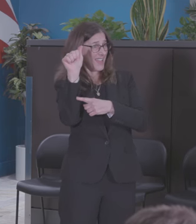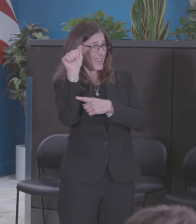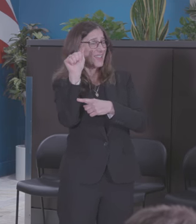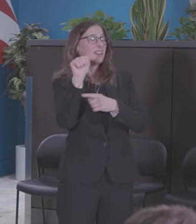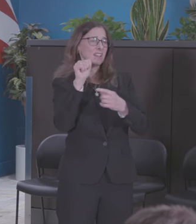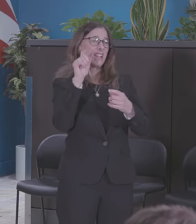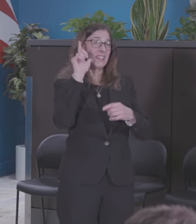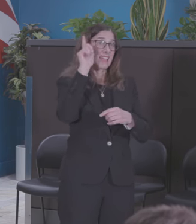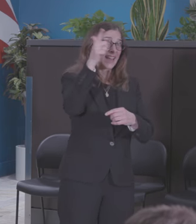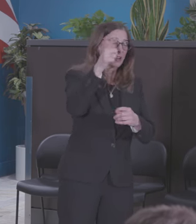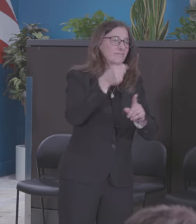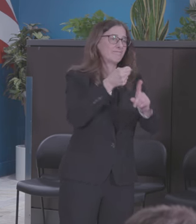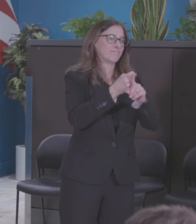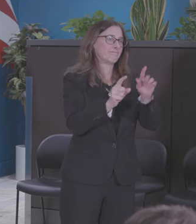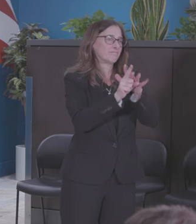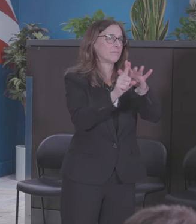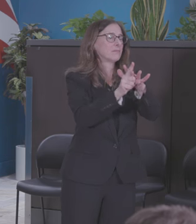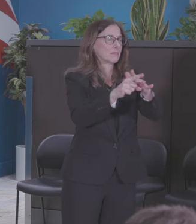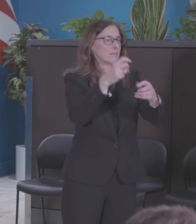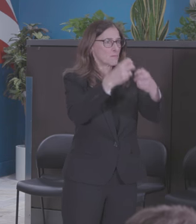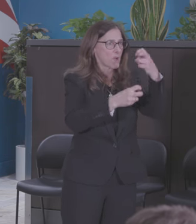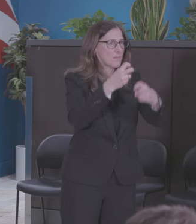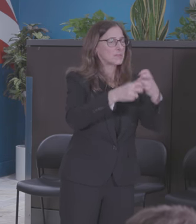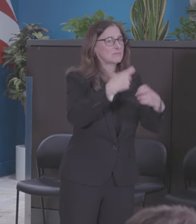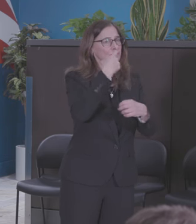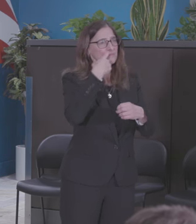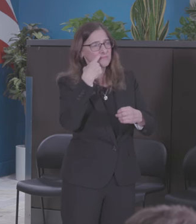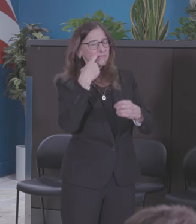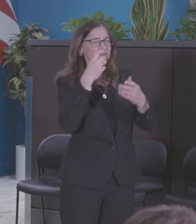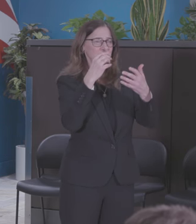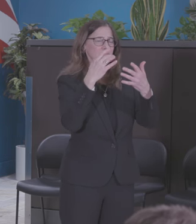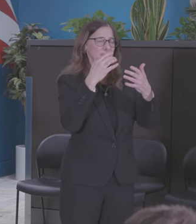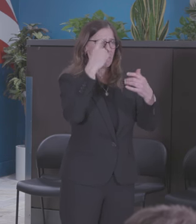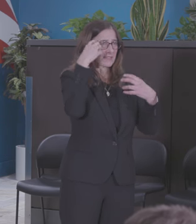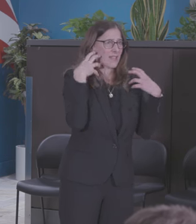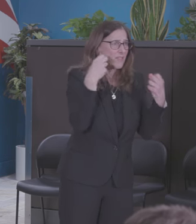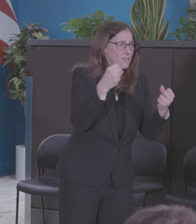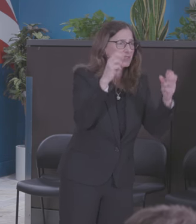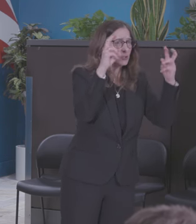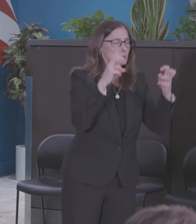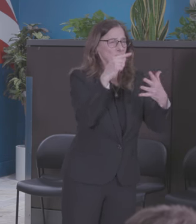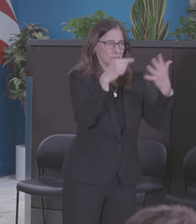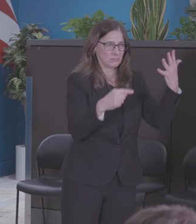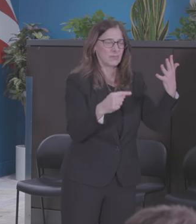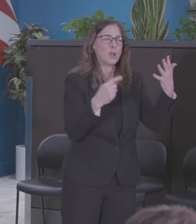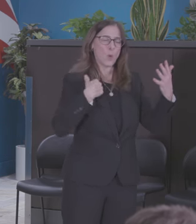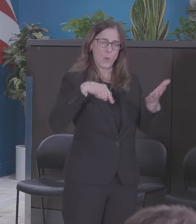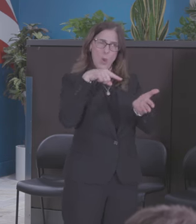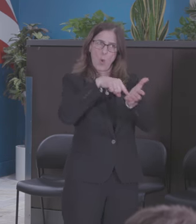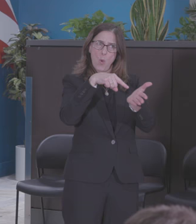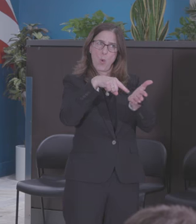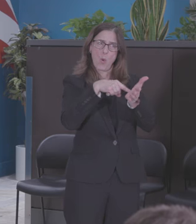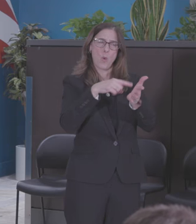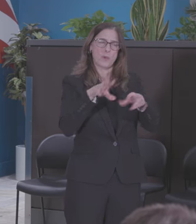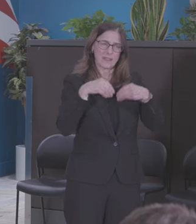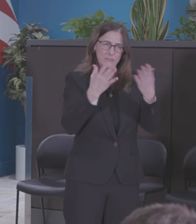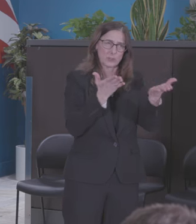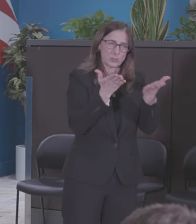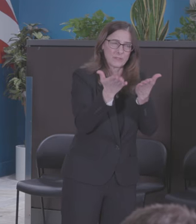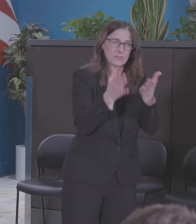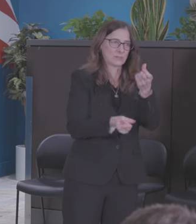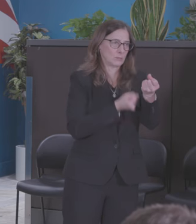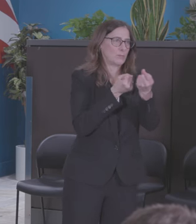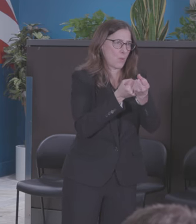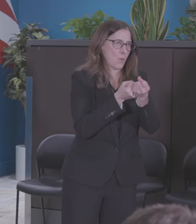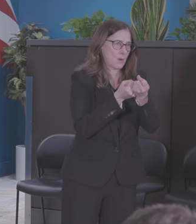them. Secretary Santiago is going to say more about our strategy. I'll just say it's comprehensive, with a single